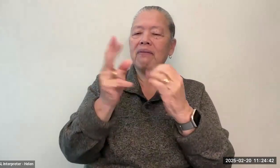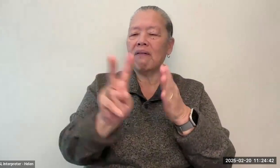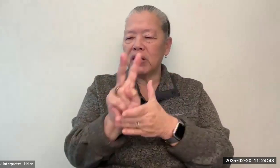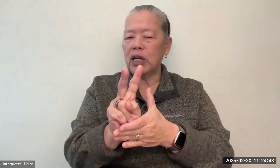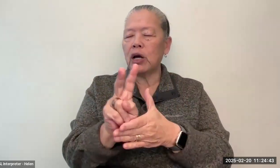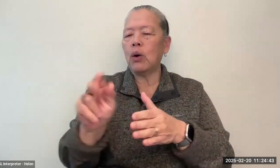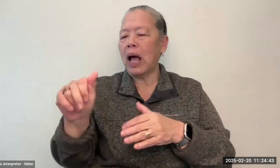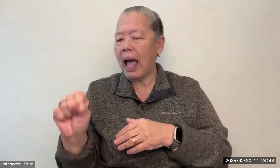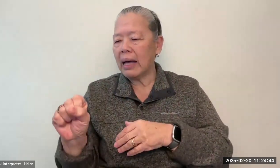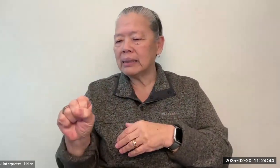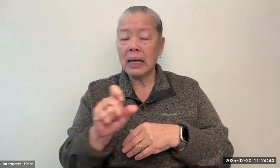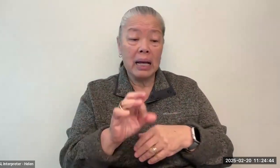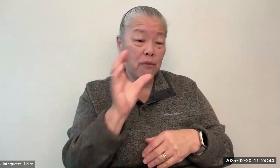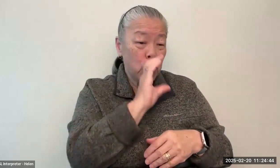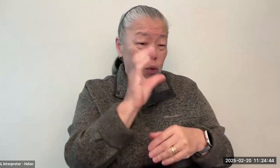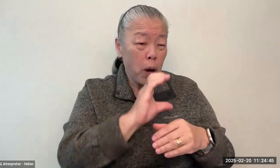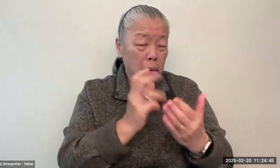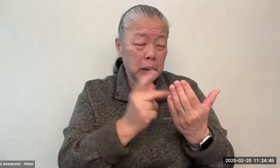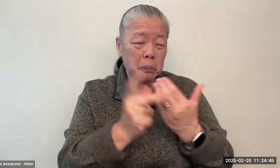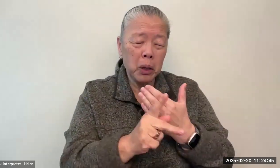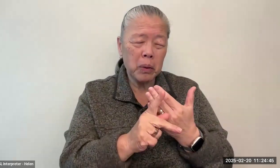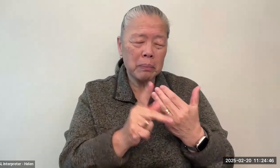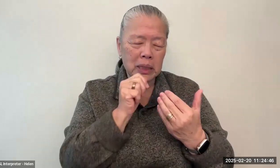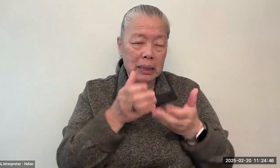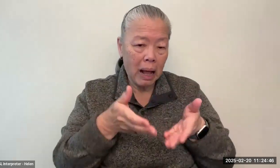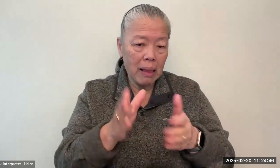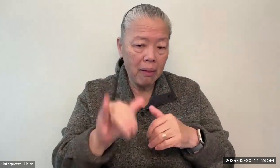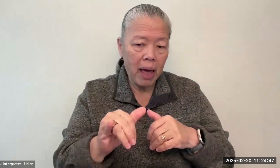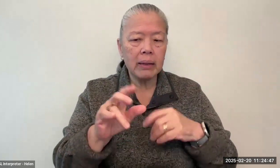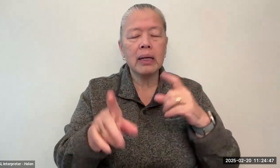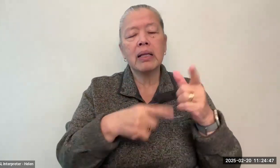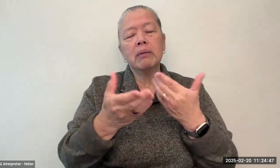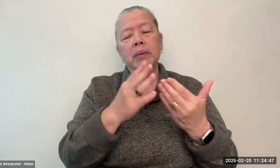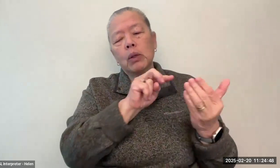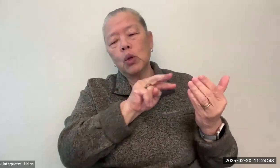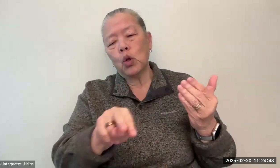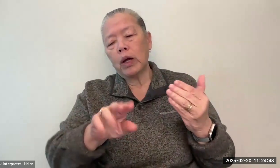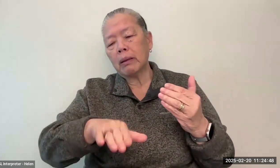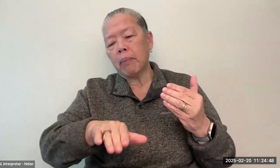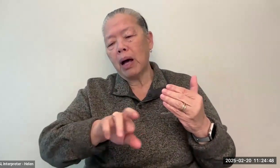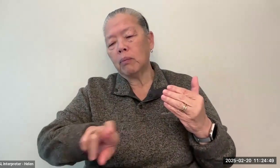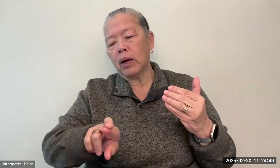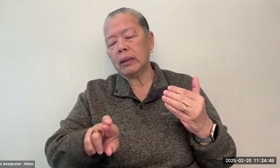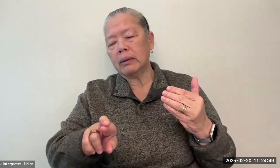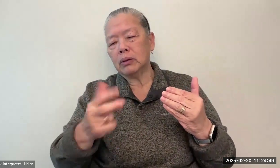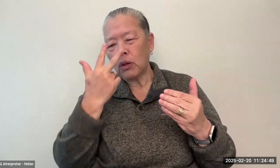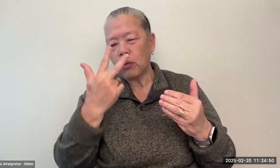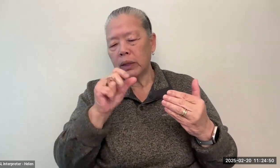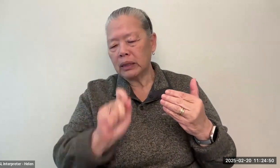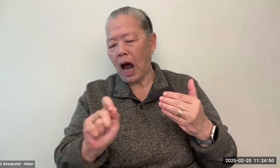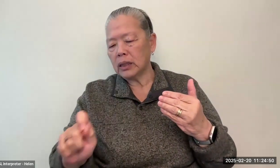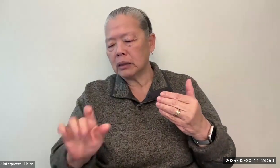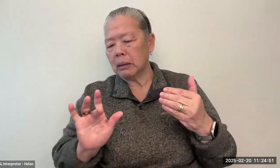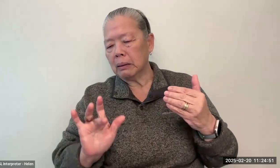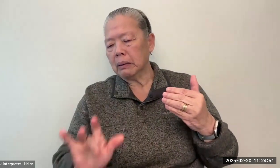you because of your browser, you may need to click on the 3 dots in the lower right corner and then select Download. Be sure